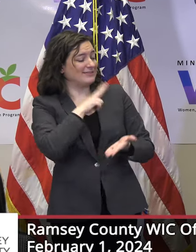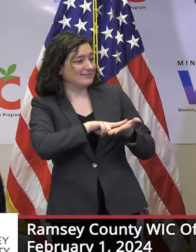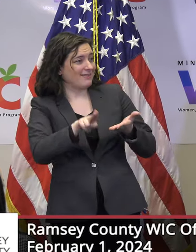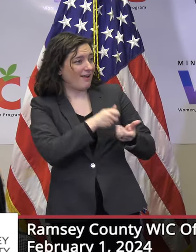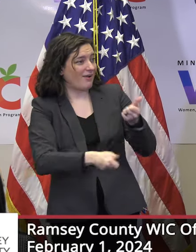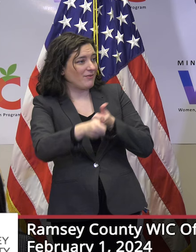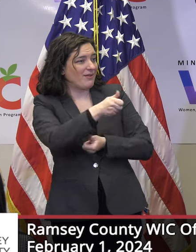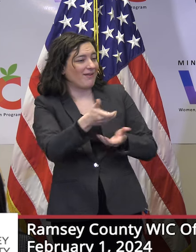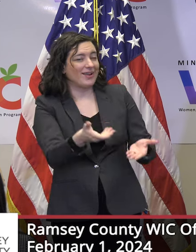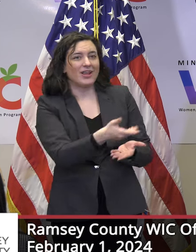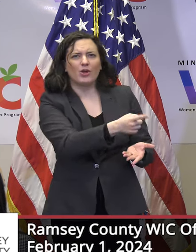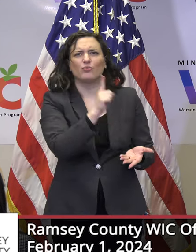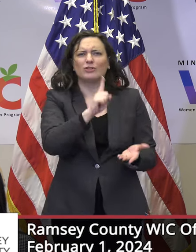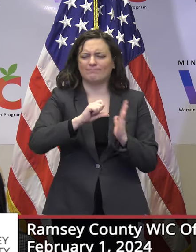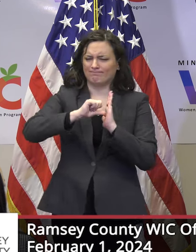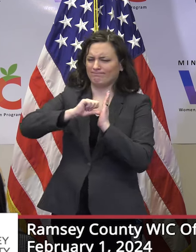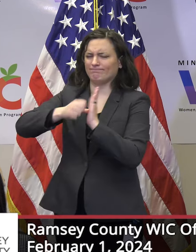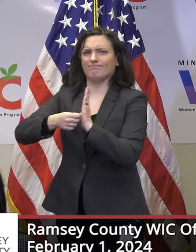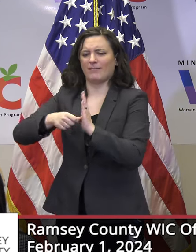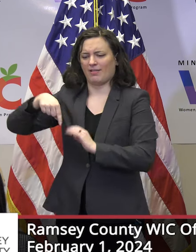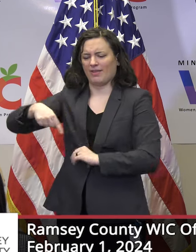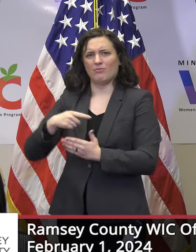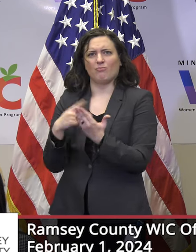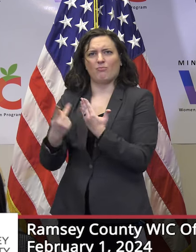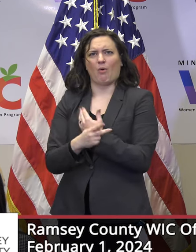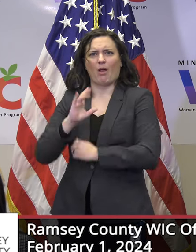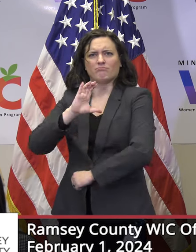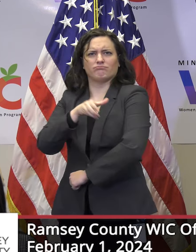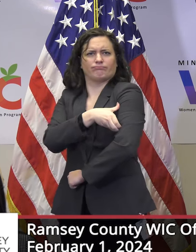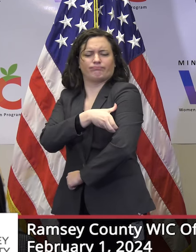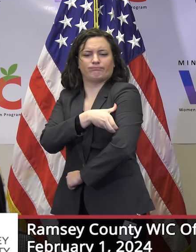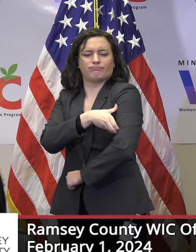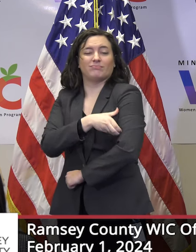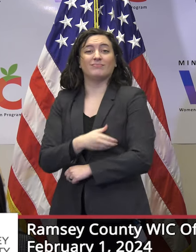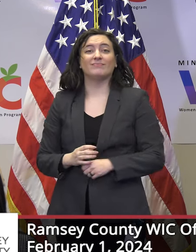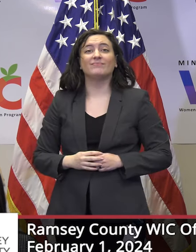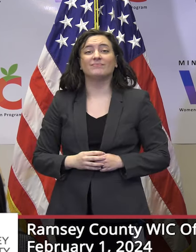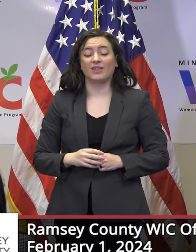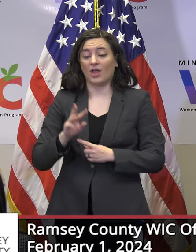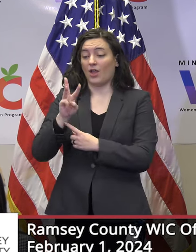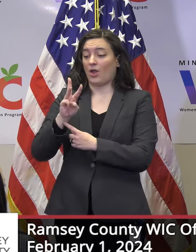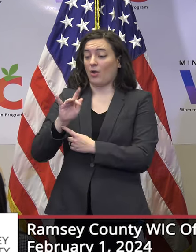of the program. WIC is a vital program that supports the health and